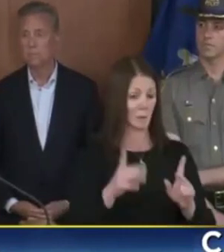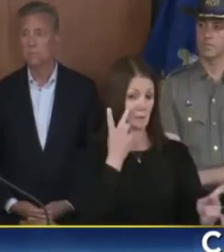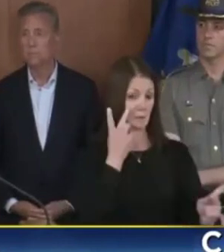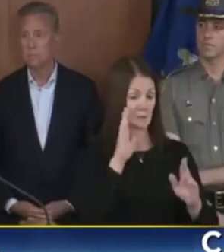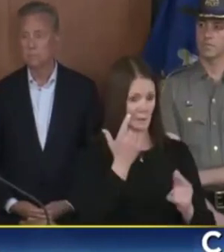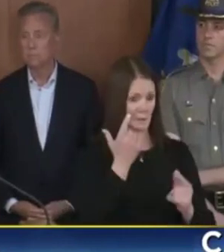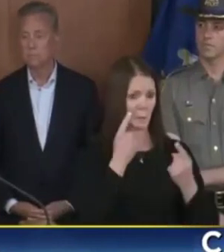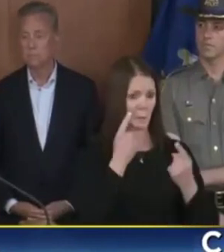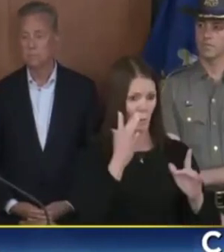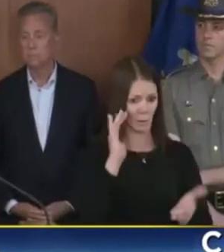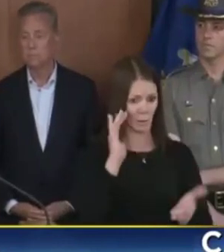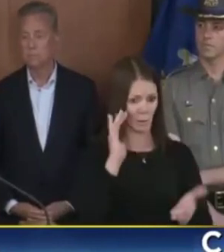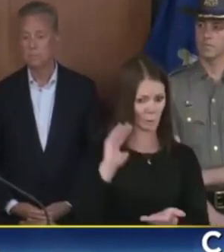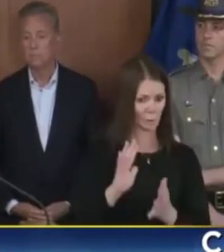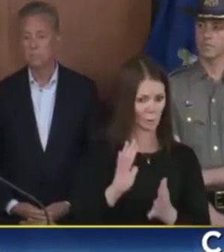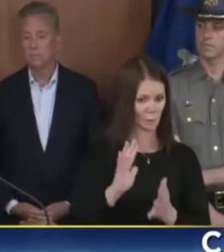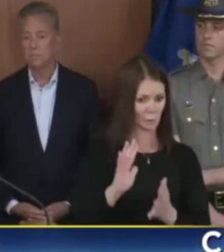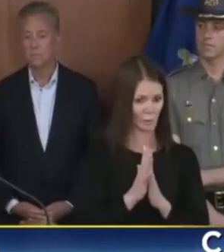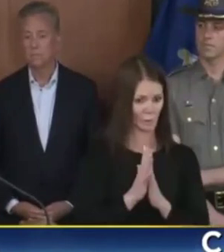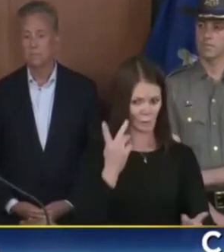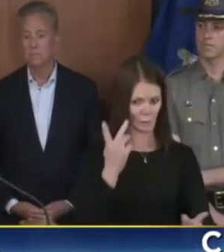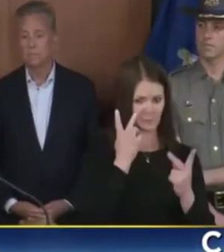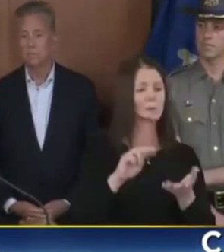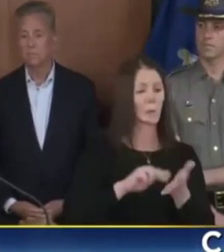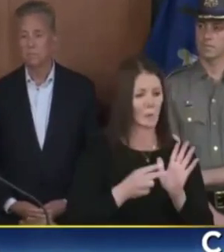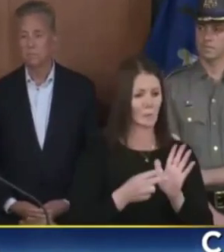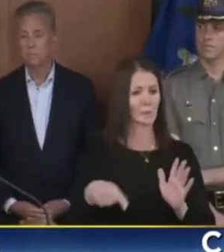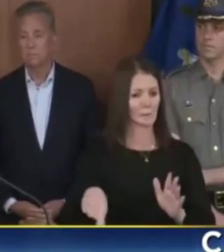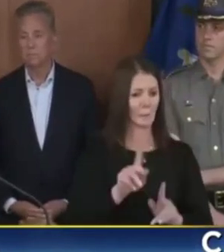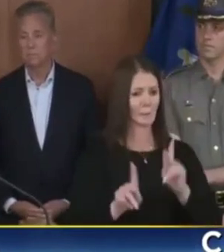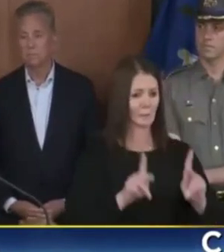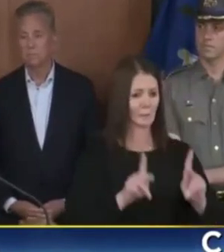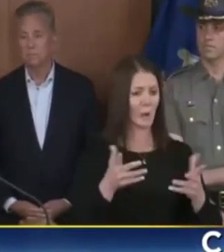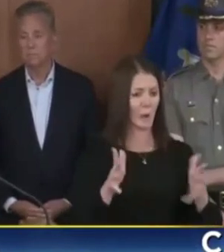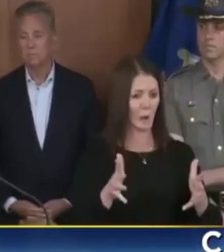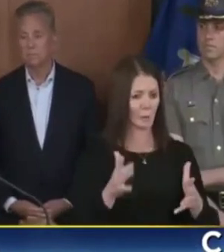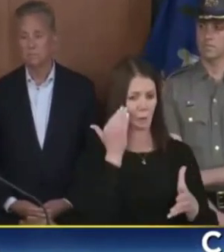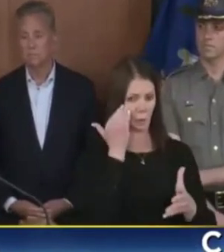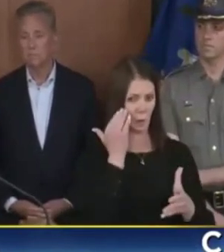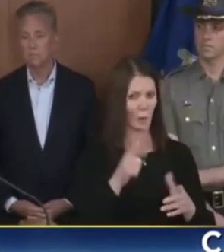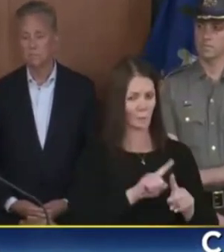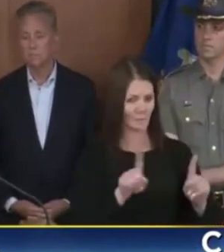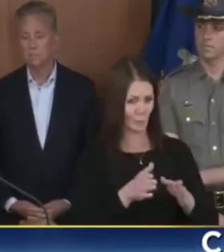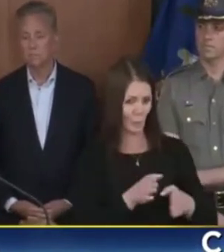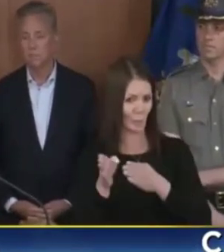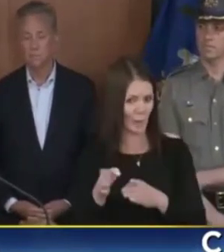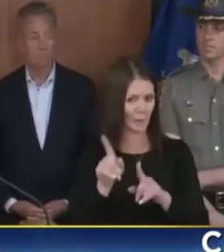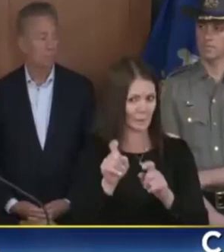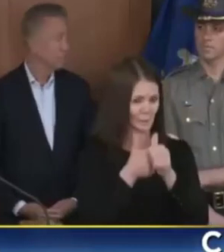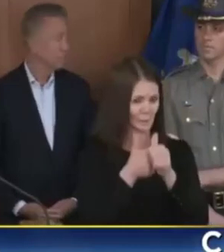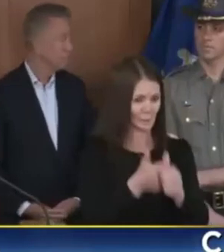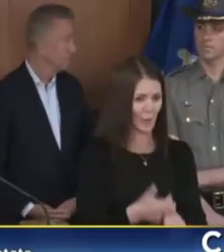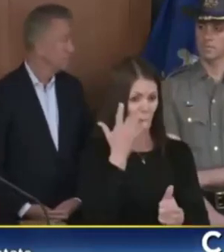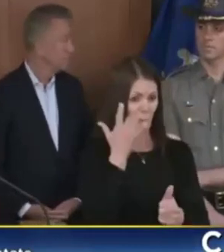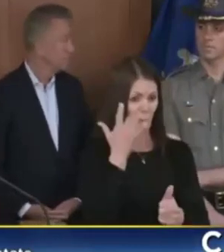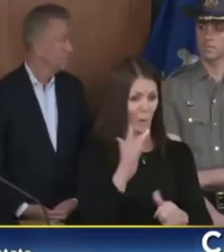So it seems that the message is working as designed and getting people to take the diversion route, which we do have highlighted, next to me here, and we'll continue to share